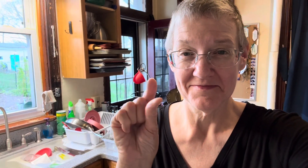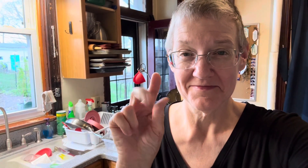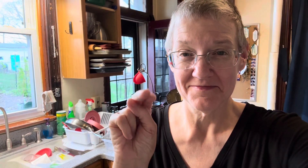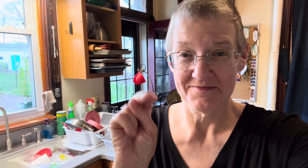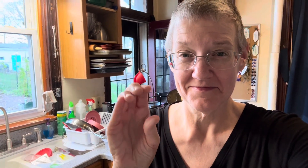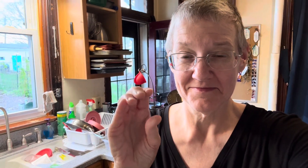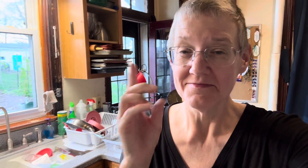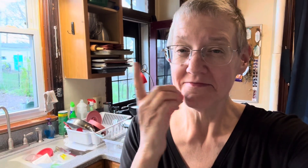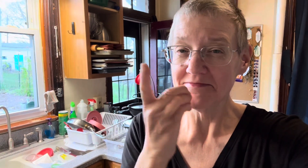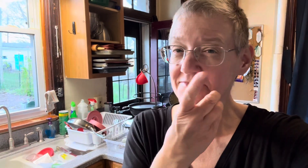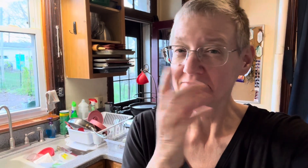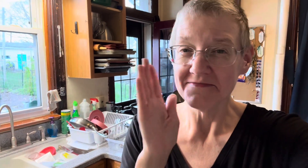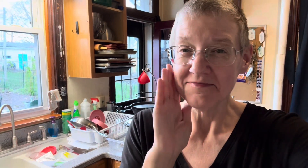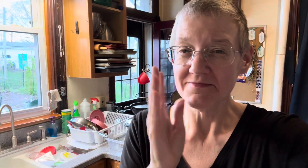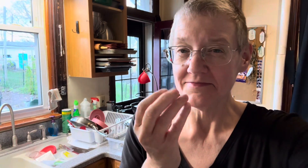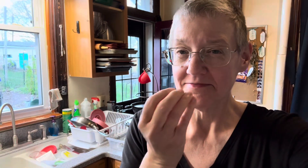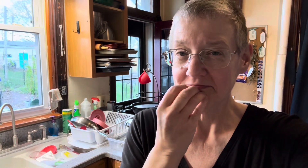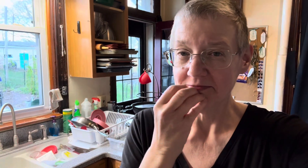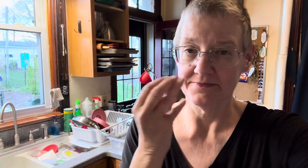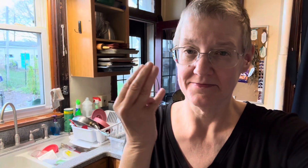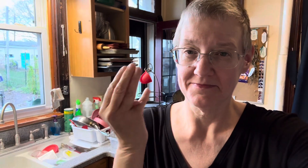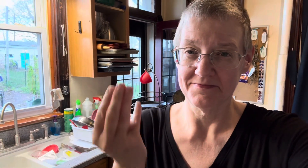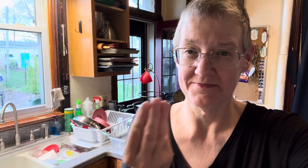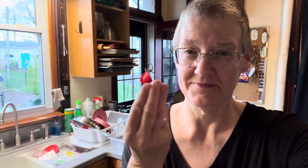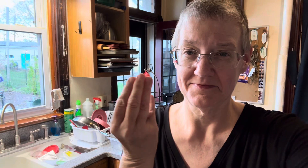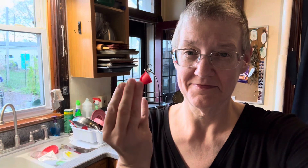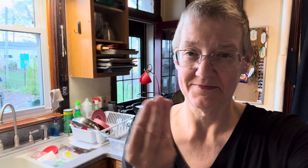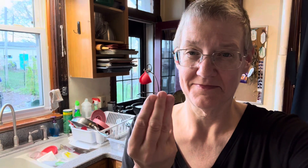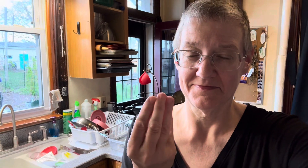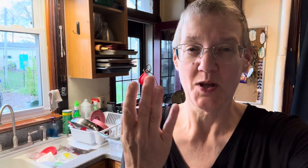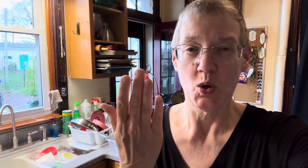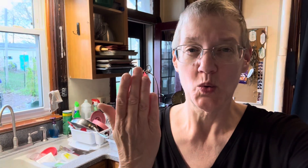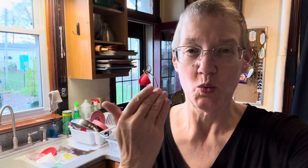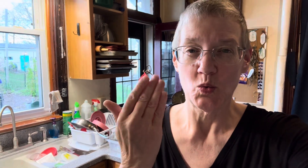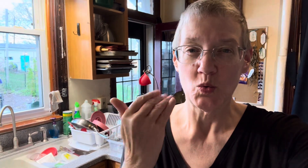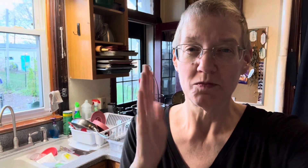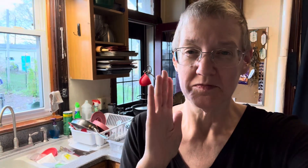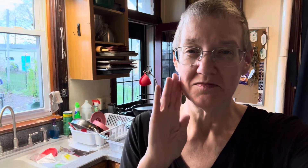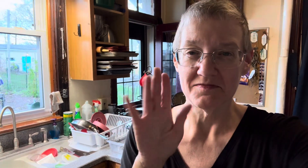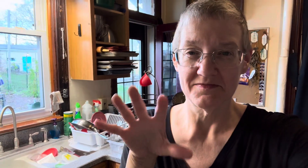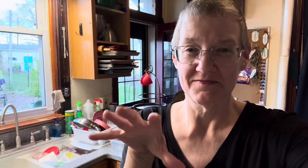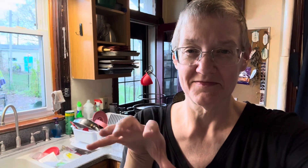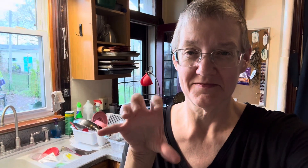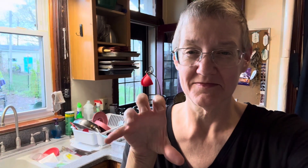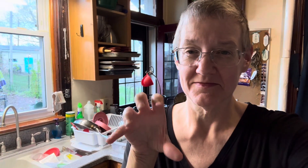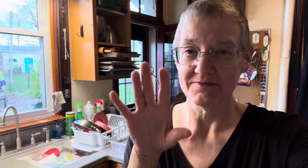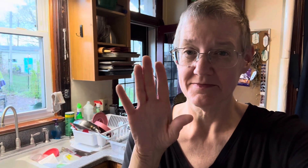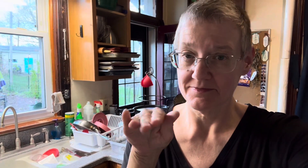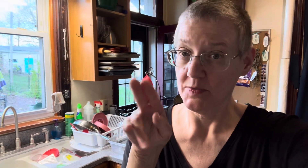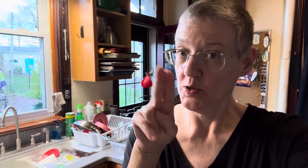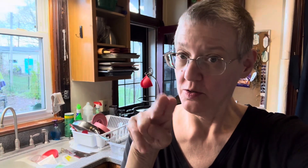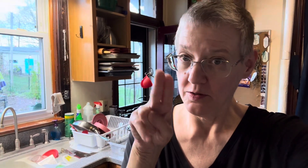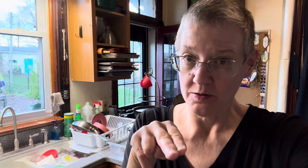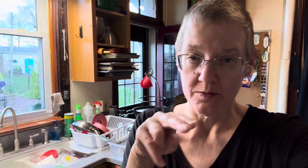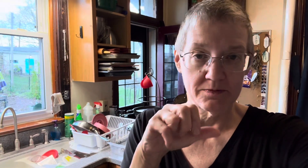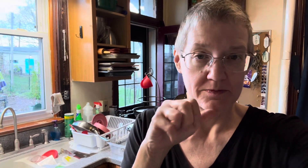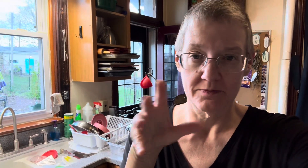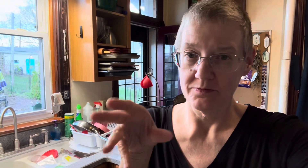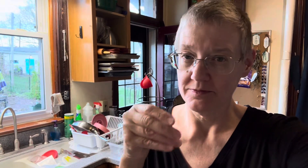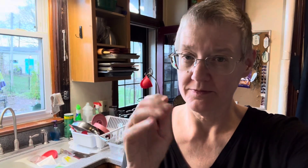will be 11.6 grams of net carbs. He'll have these on Monday for dinner. I'm going to let these cool and then freeze them. And normally I don't